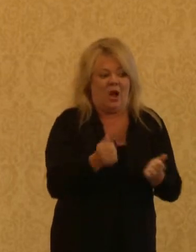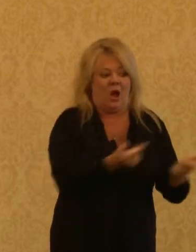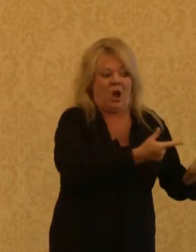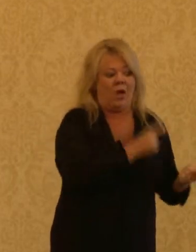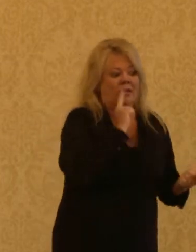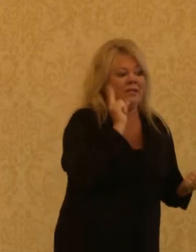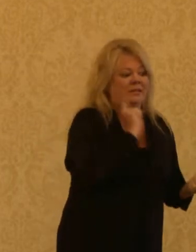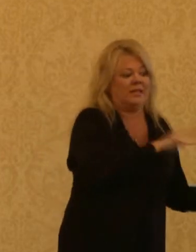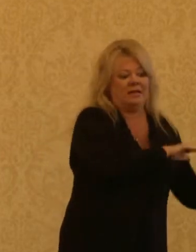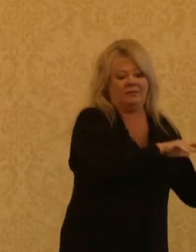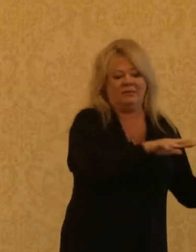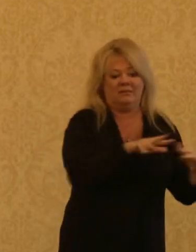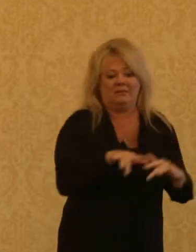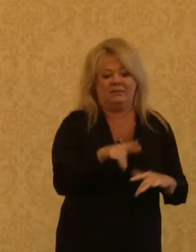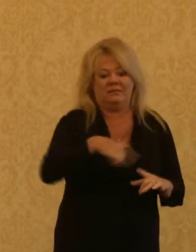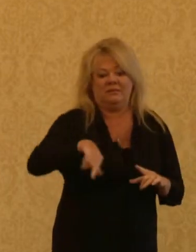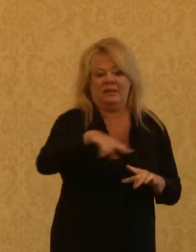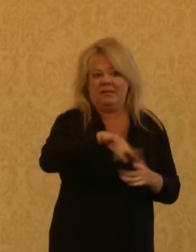students